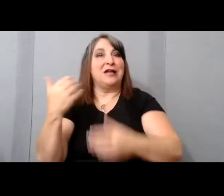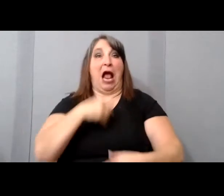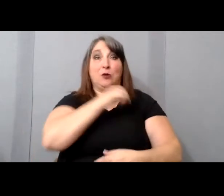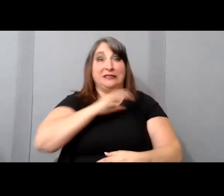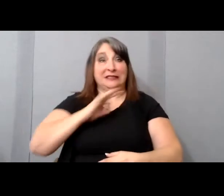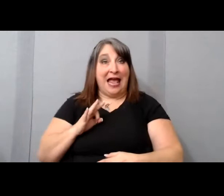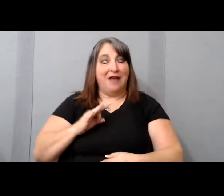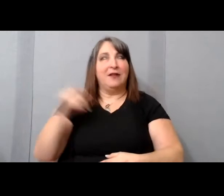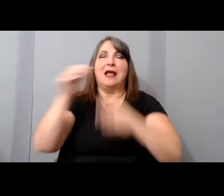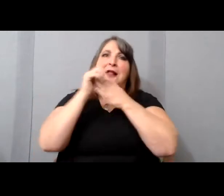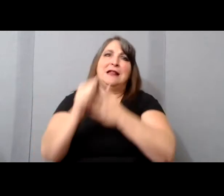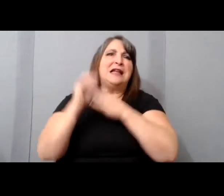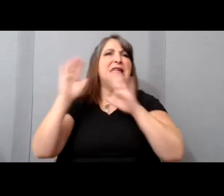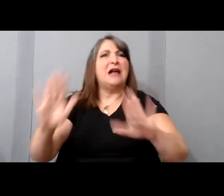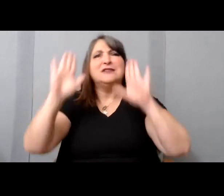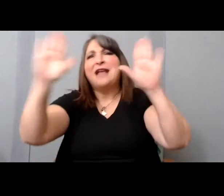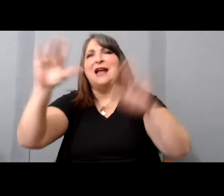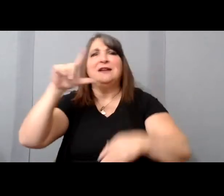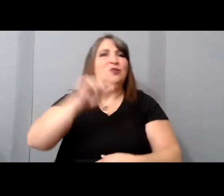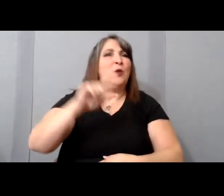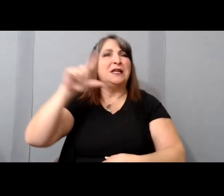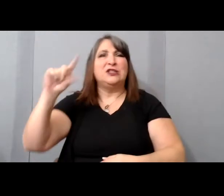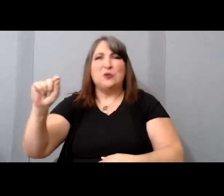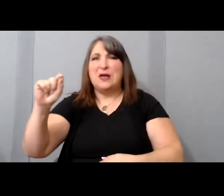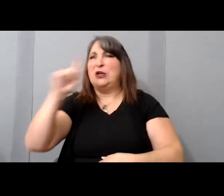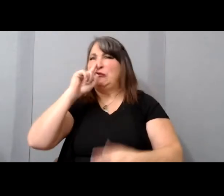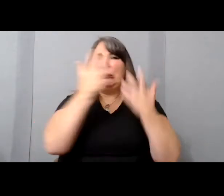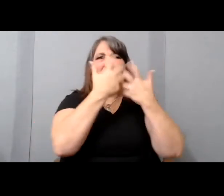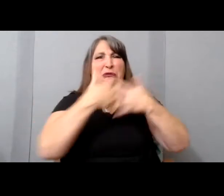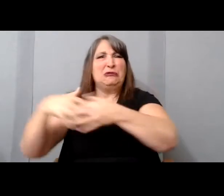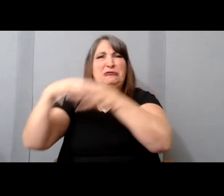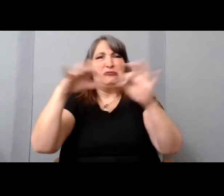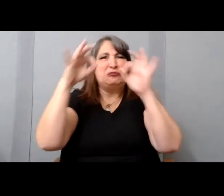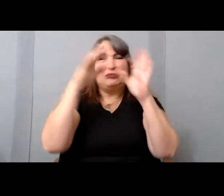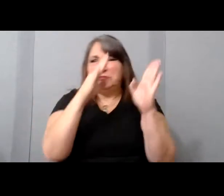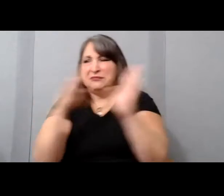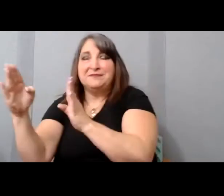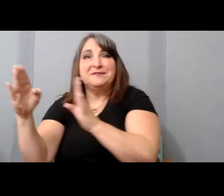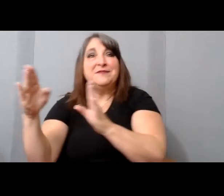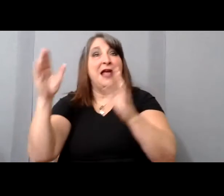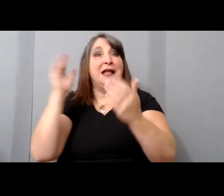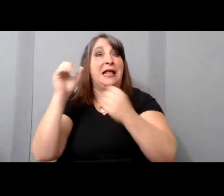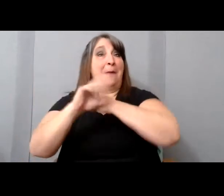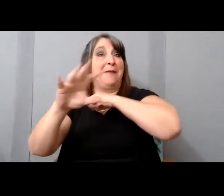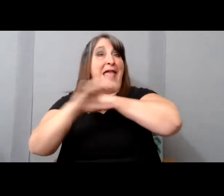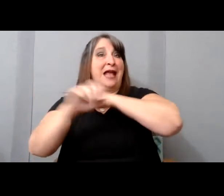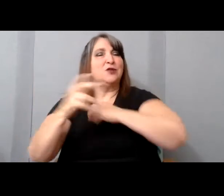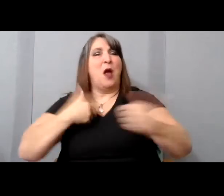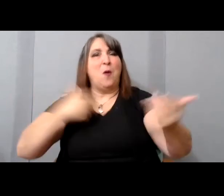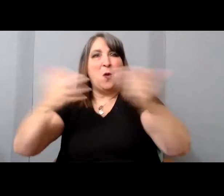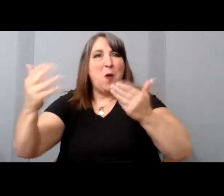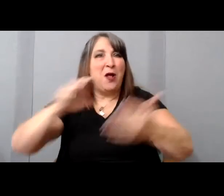who led an outstanding 2020 coordinated campaign. And so I want to welcome each and every one of